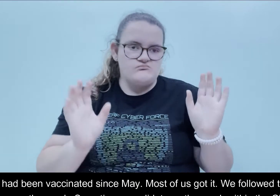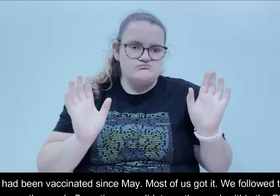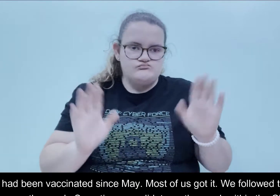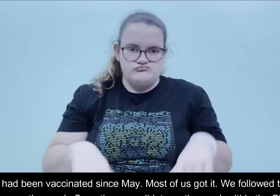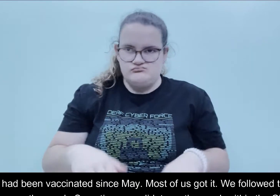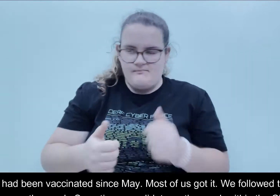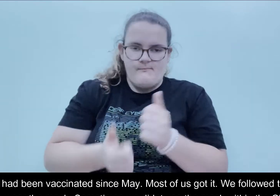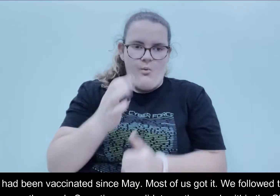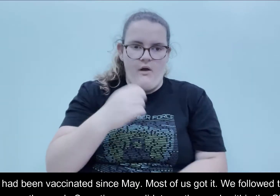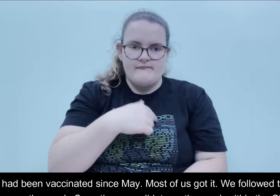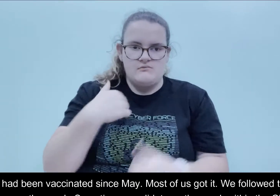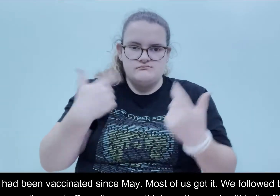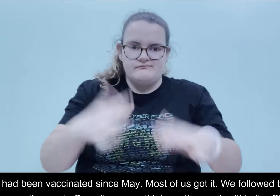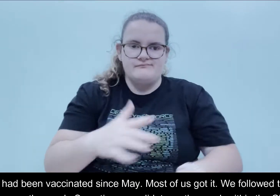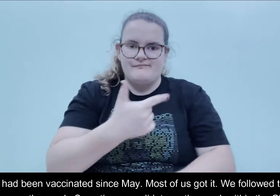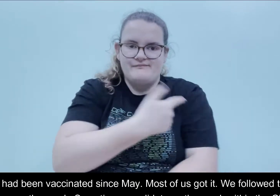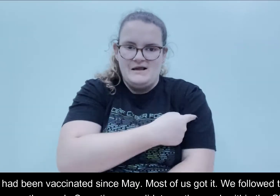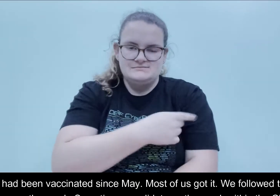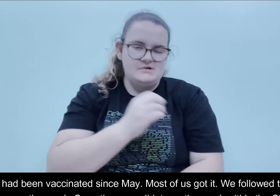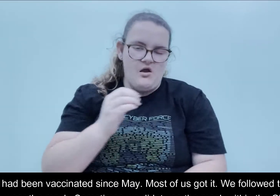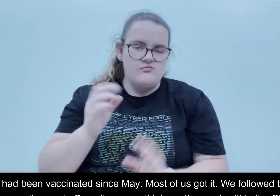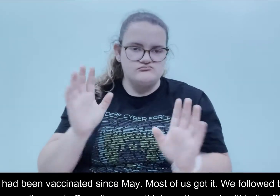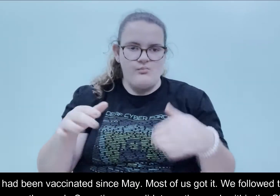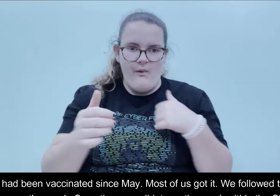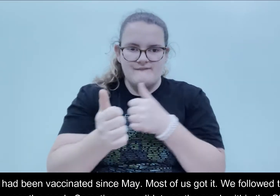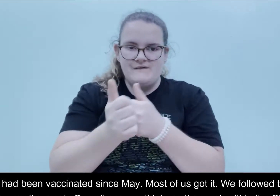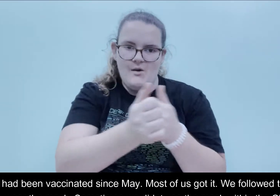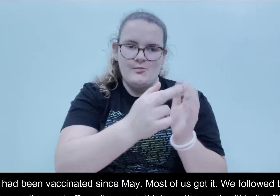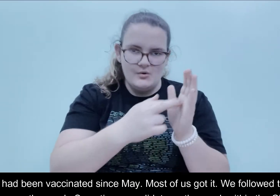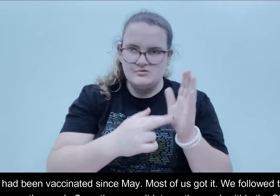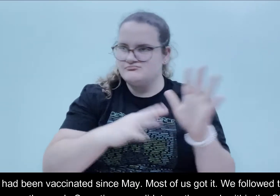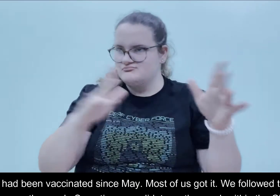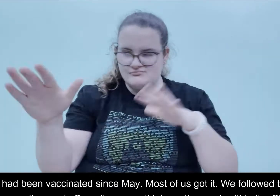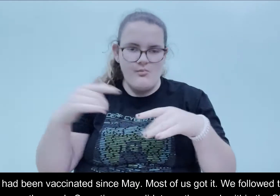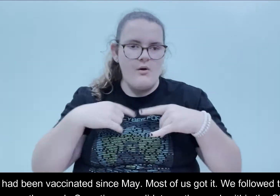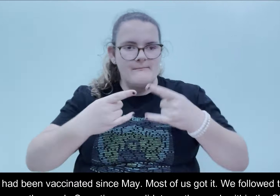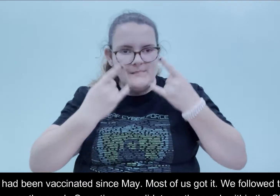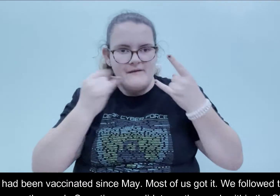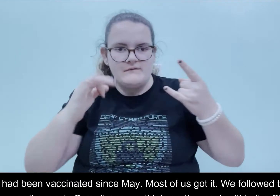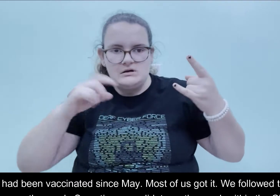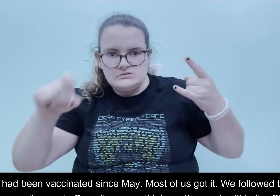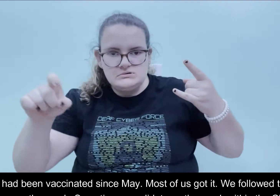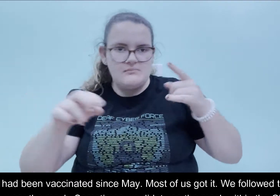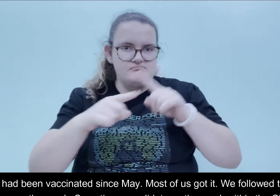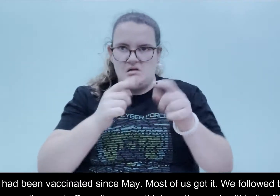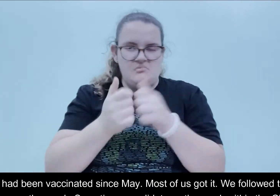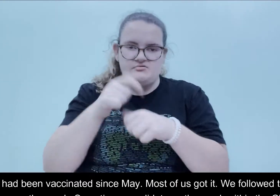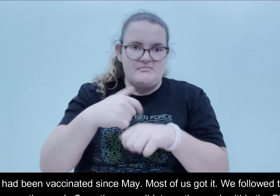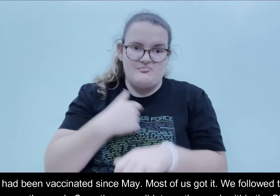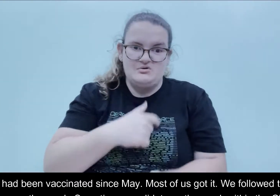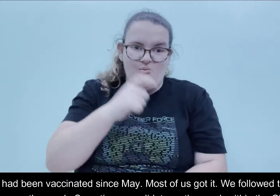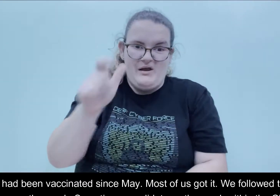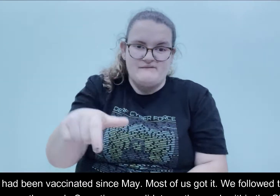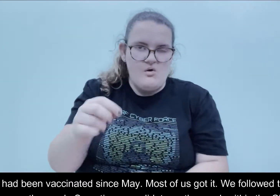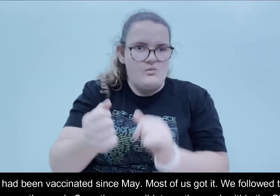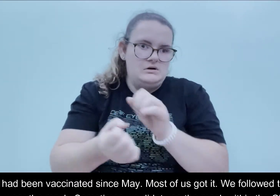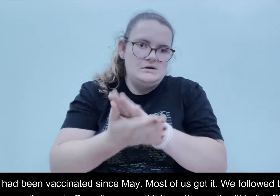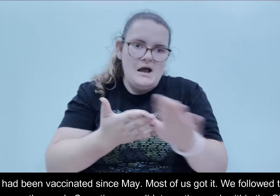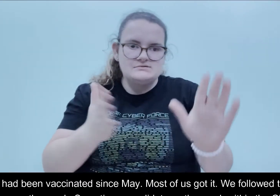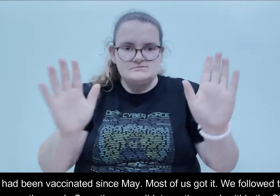wear a mask. Well, I've been vaccinated since May. So most of us were already vaccinated. So, we still followed all the rules and masks